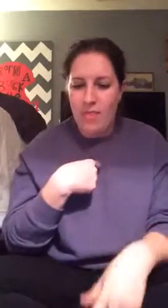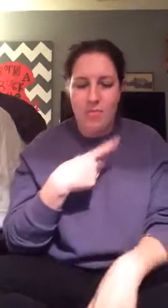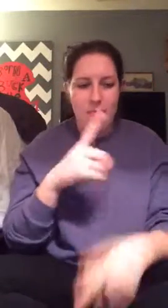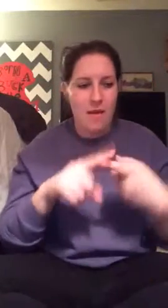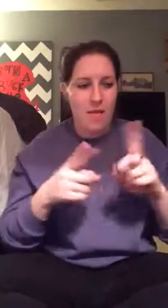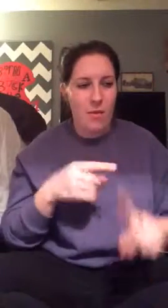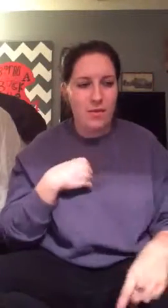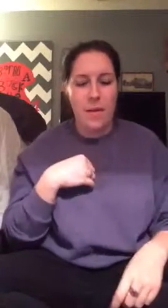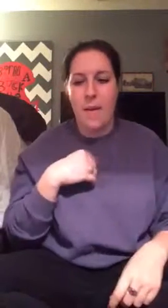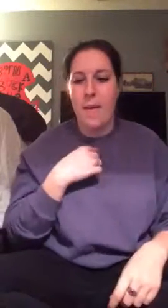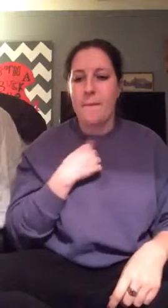bach, bach. I'm like, bach.